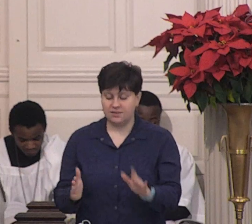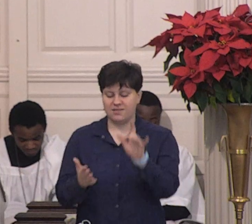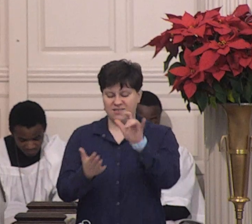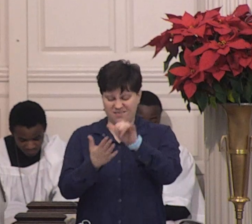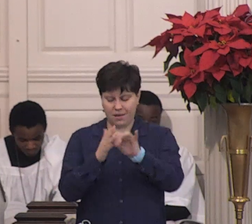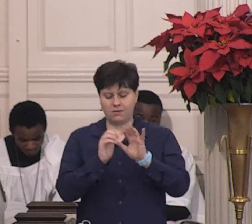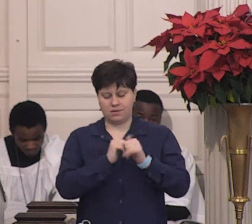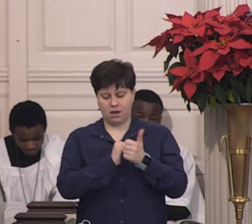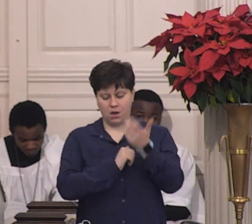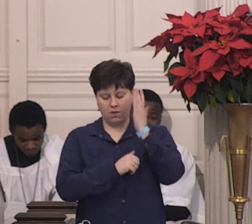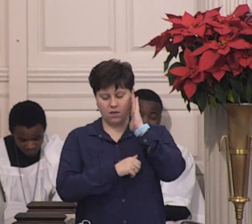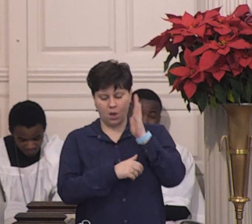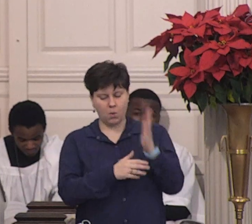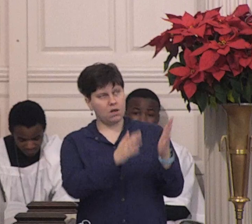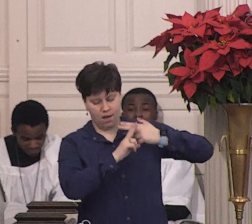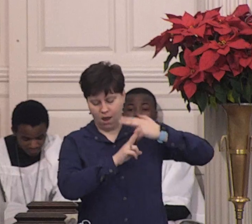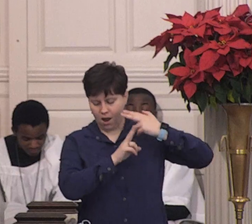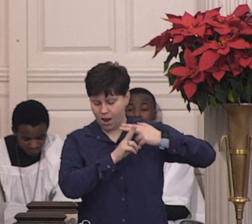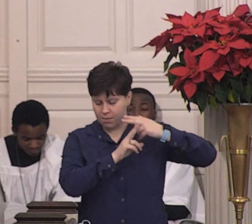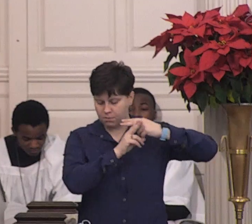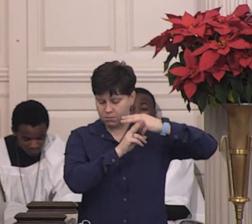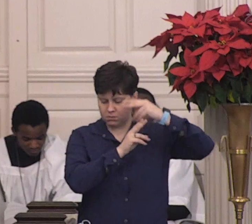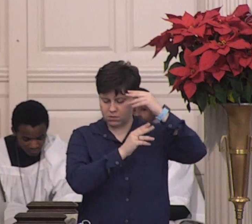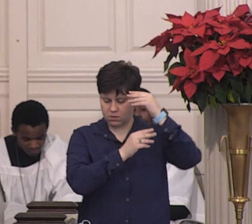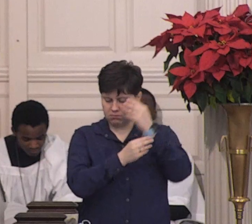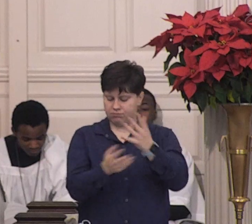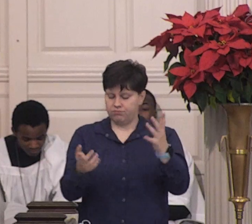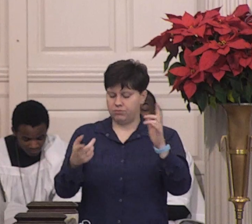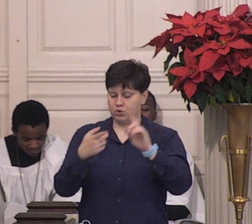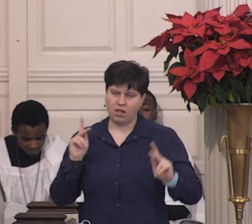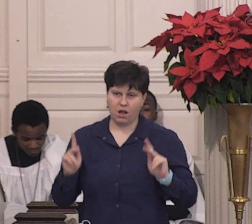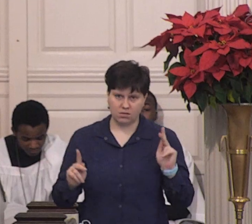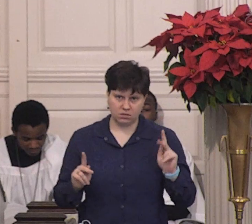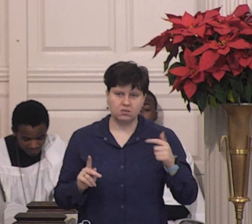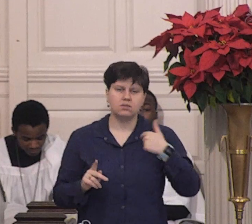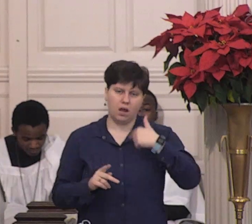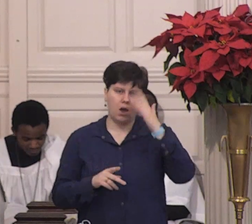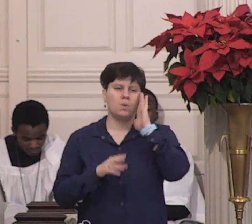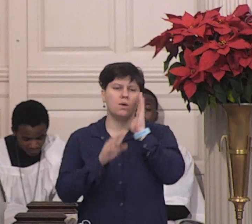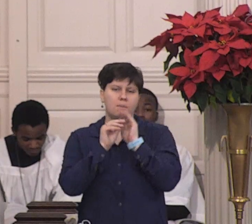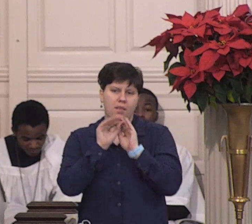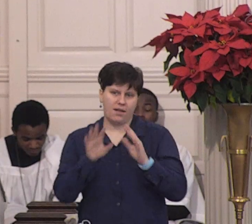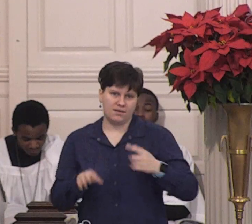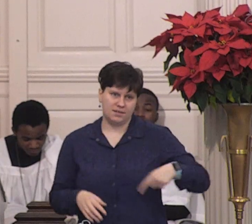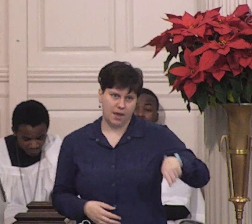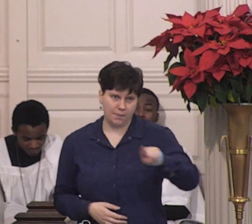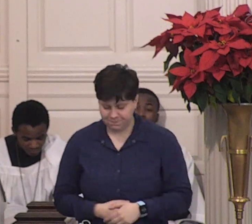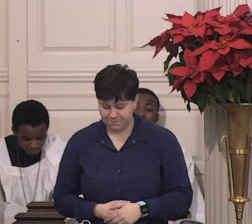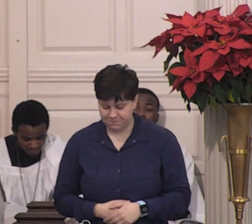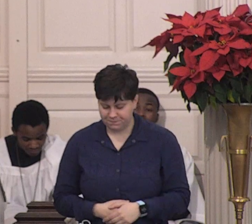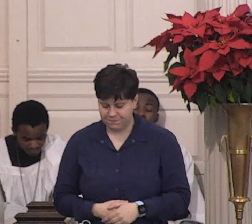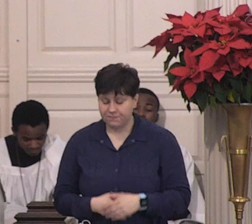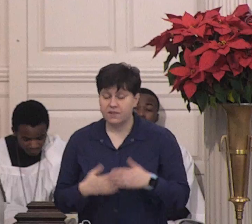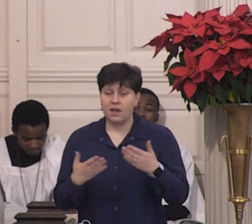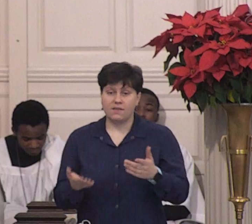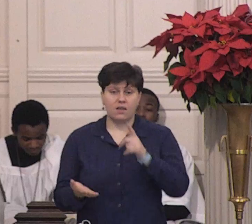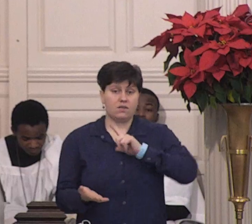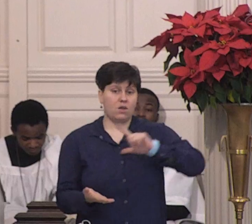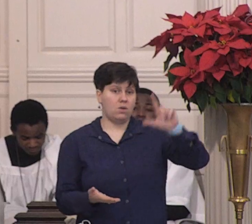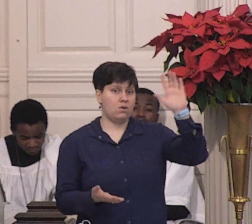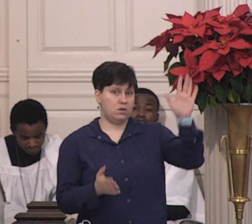invoke my name upon the Israelites, and I will bless them. The word of the Lord.